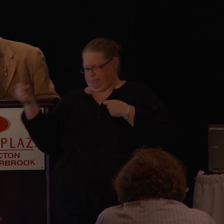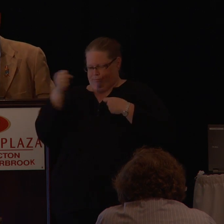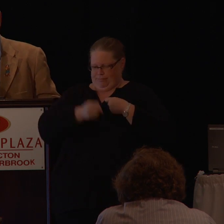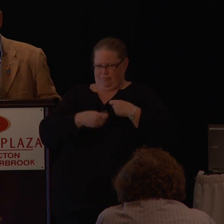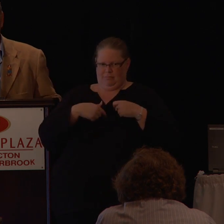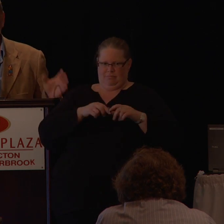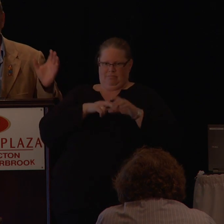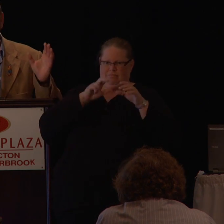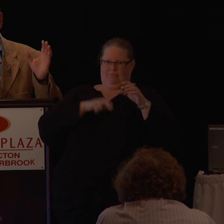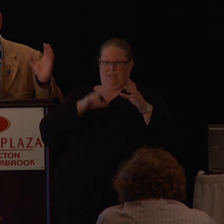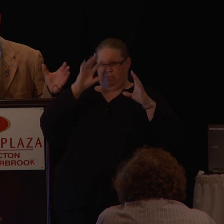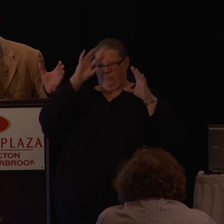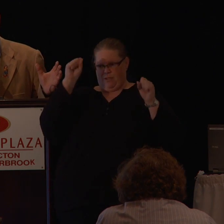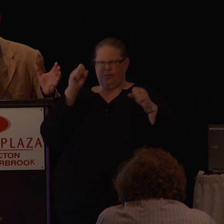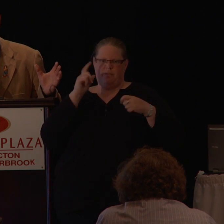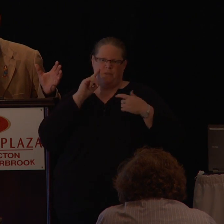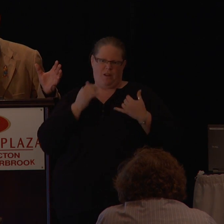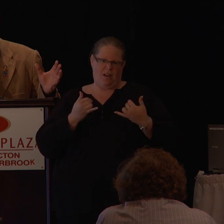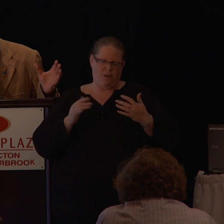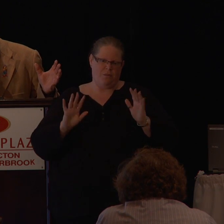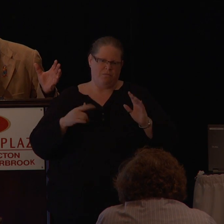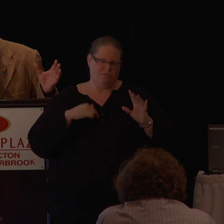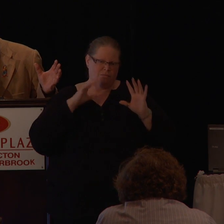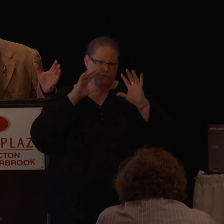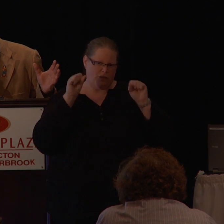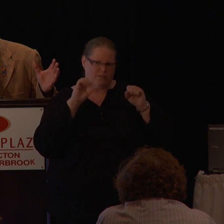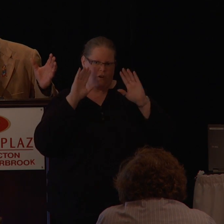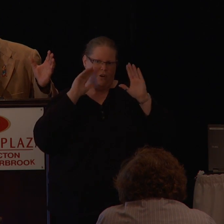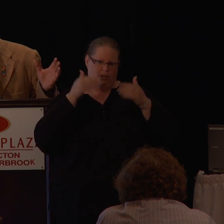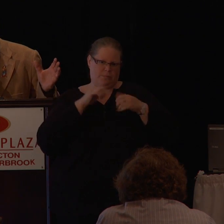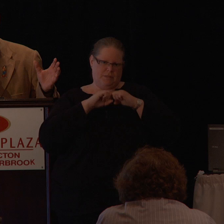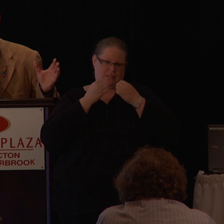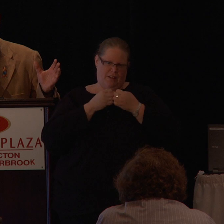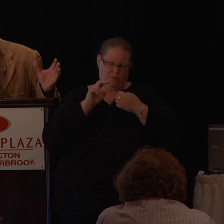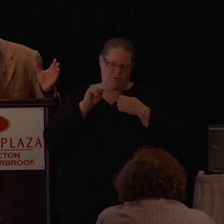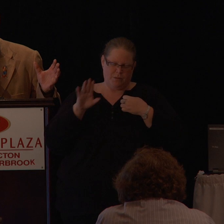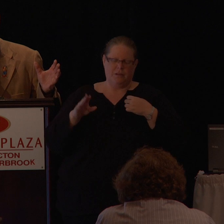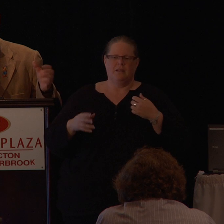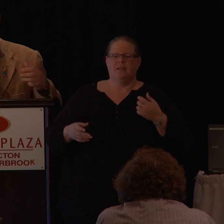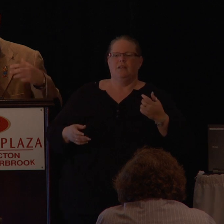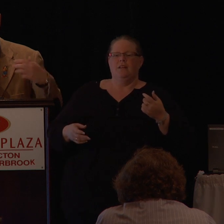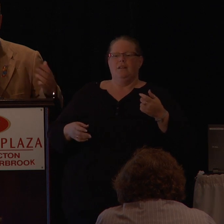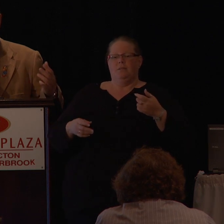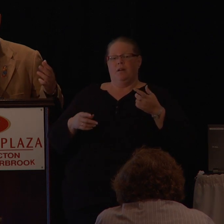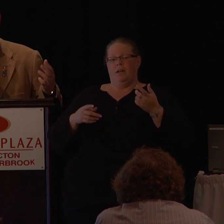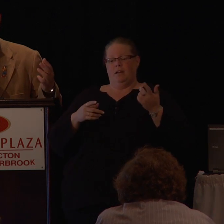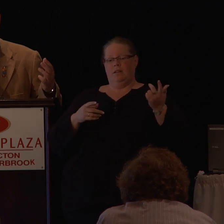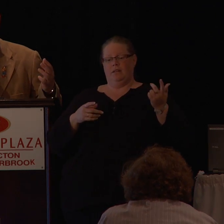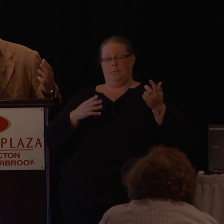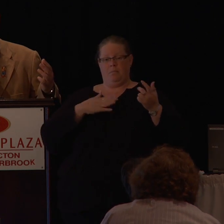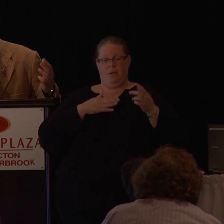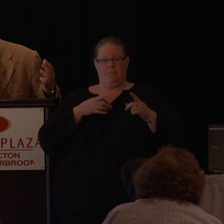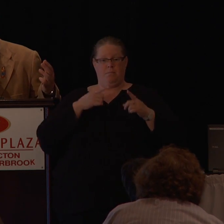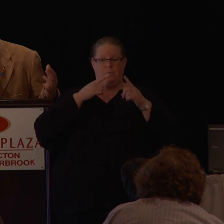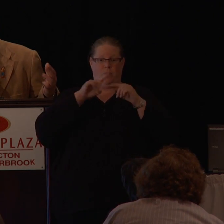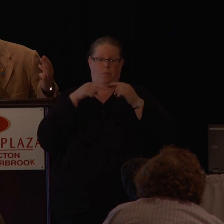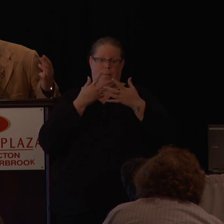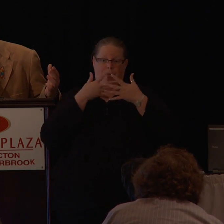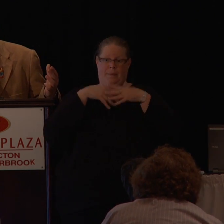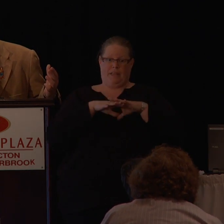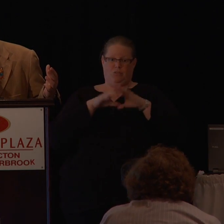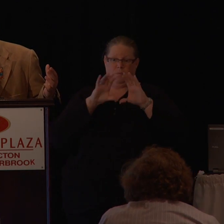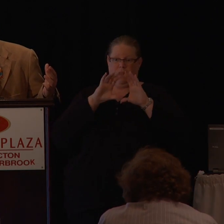for a while. But the point about that we made about the mainstream classroom is what I've just gone through. It just